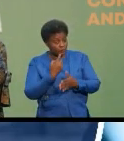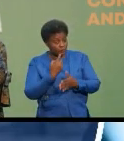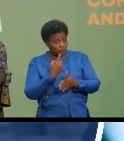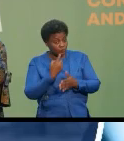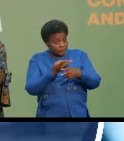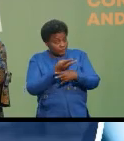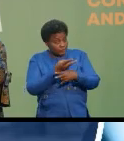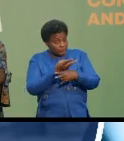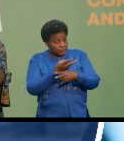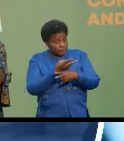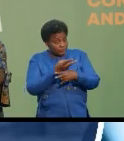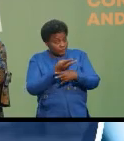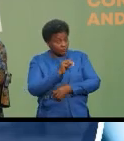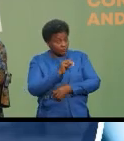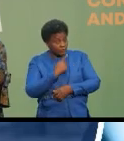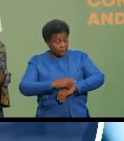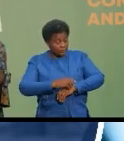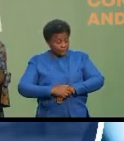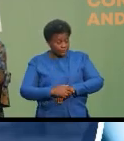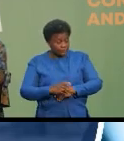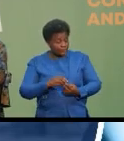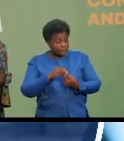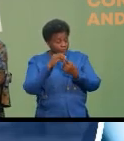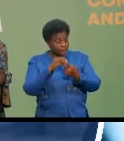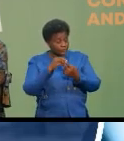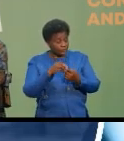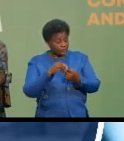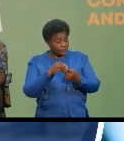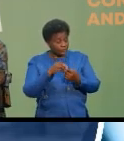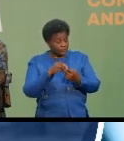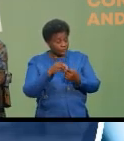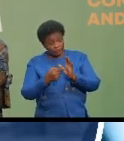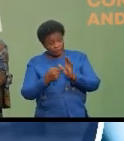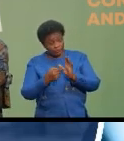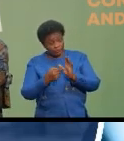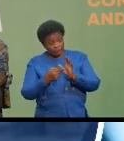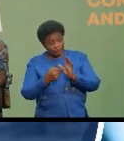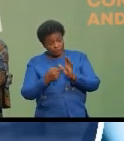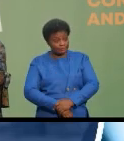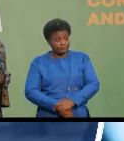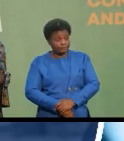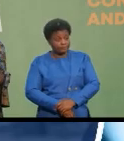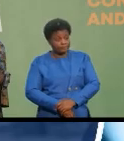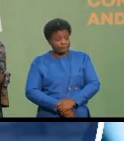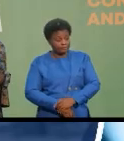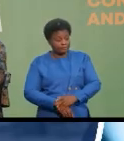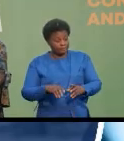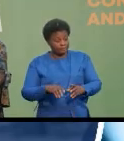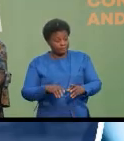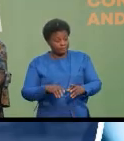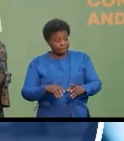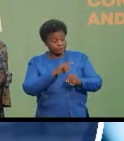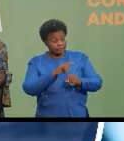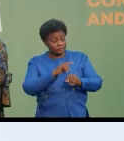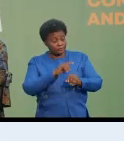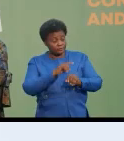from UNAIDS and WHO, except where otherwise indicated. So let's start with the big picture.